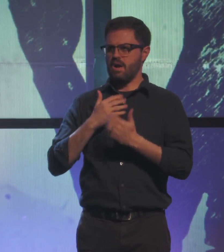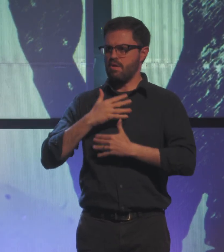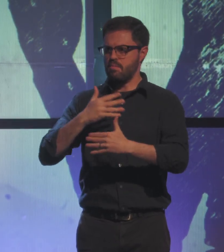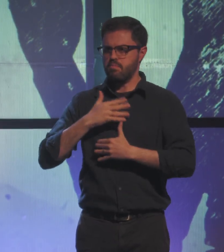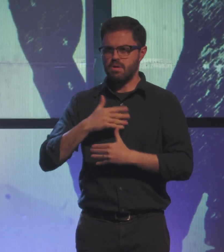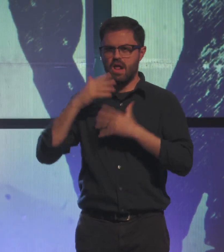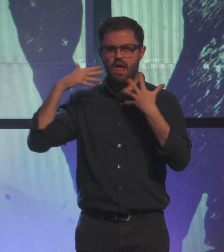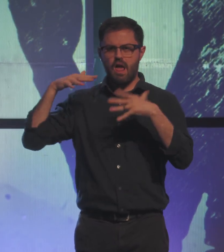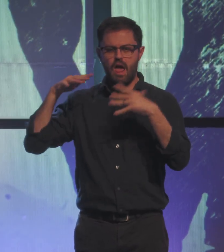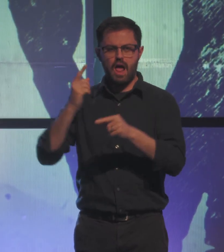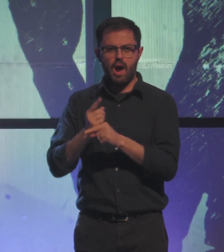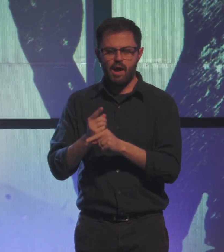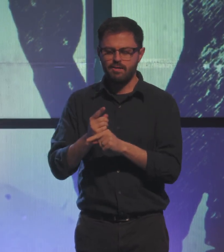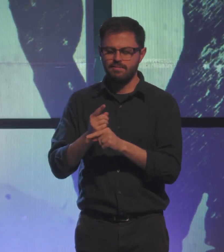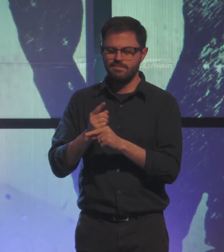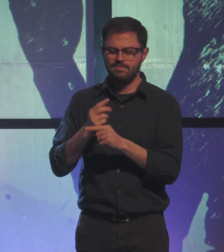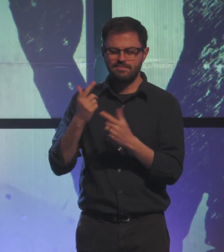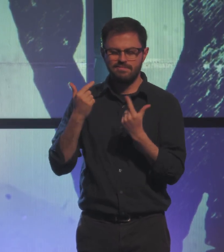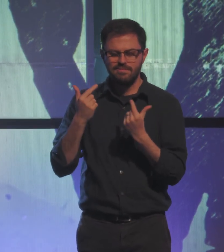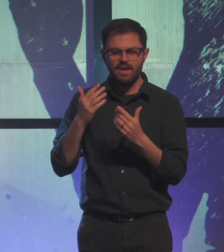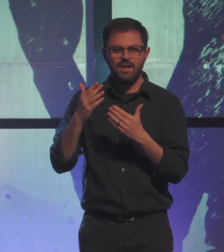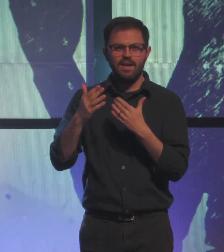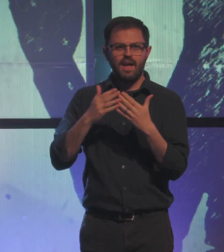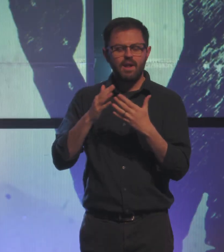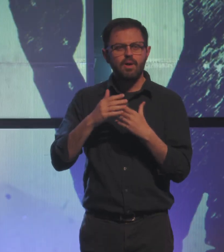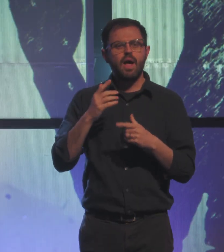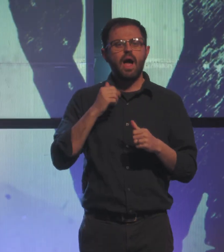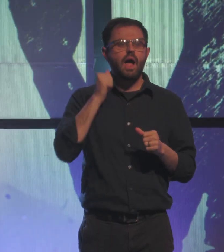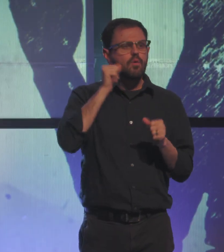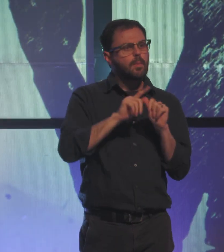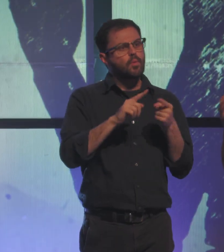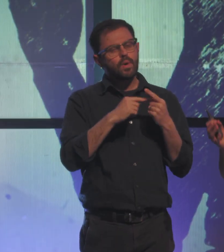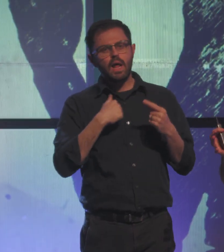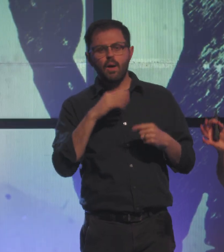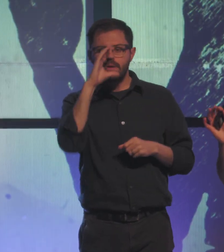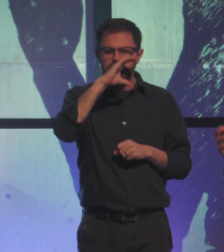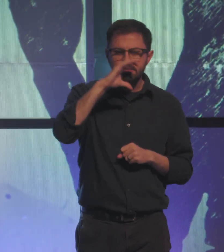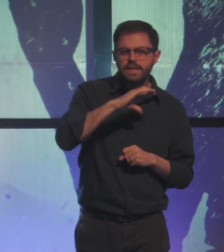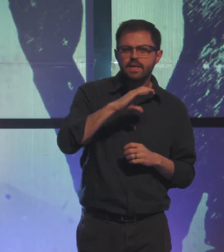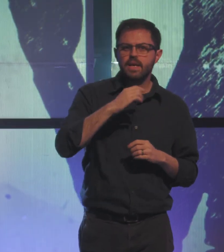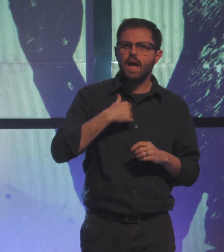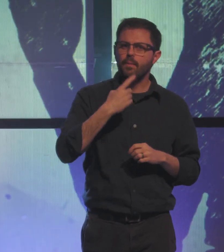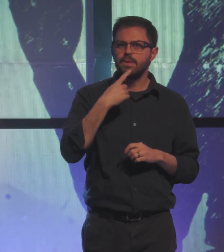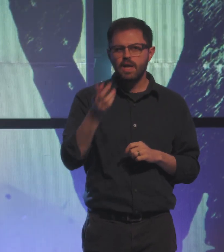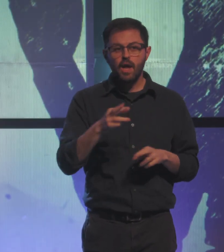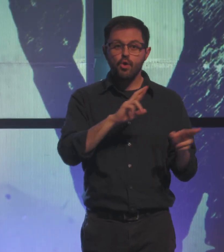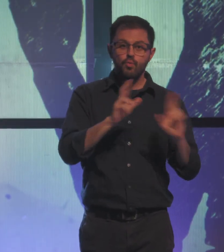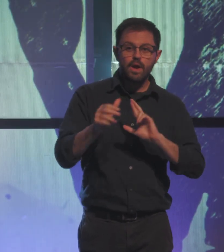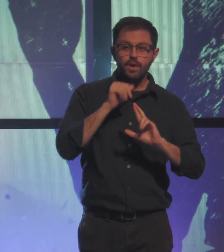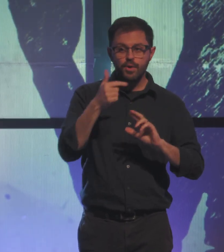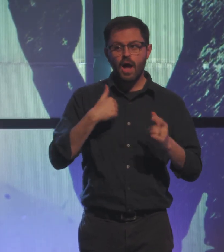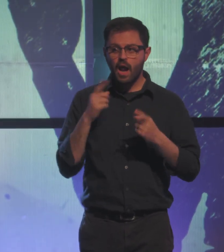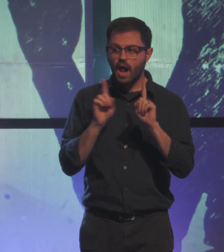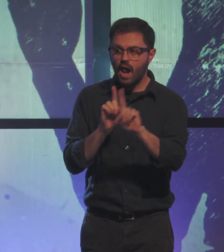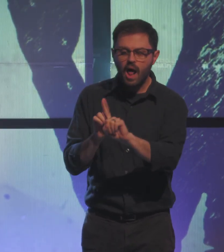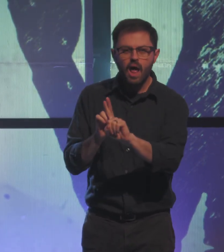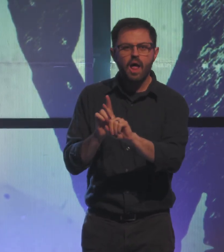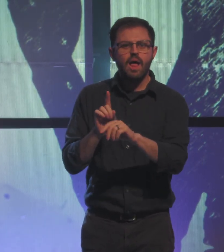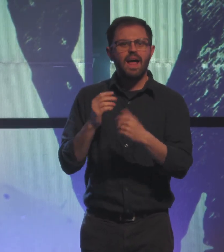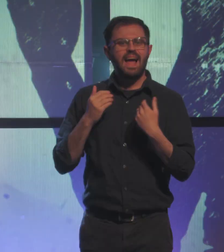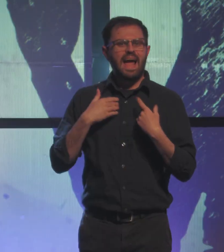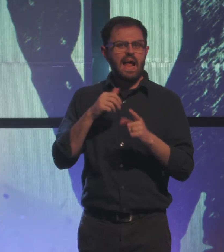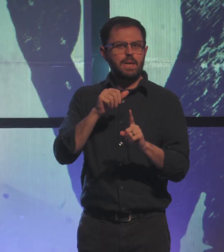Anyways, but I do remember as the seeker, right after I would say, ready or not, here I come, that there was a